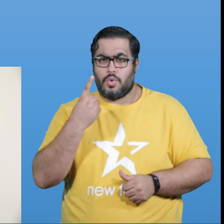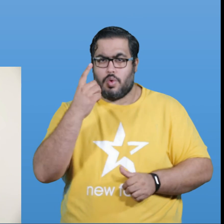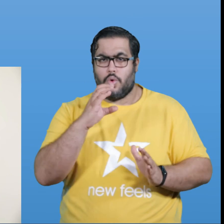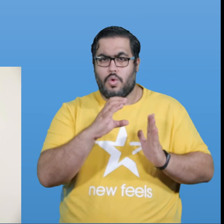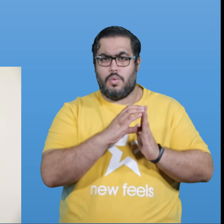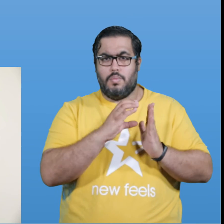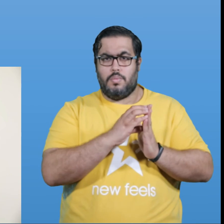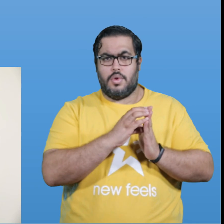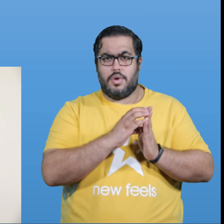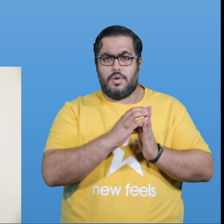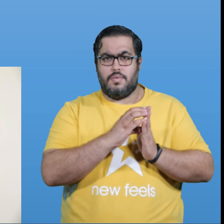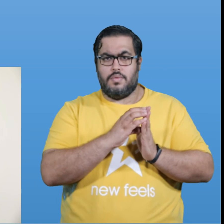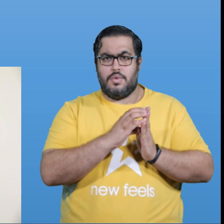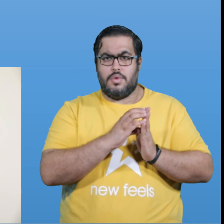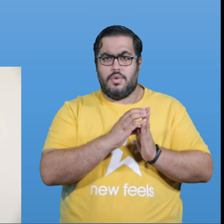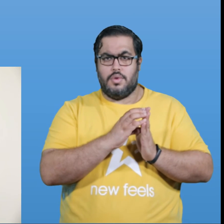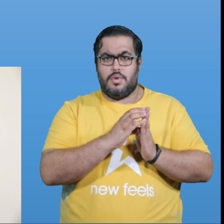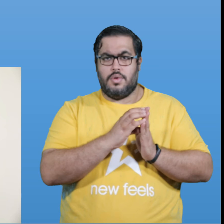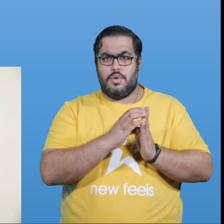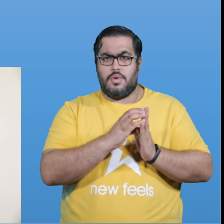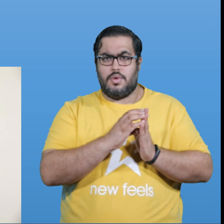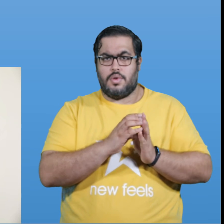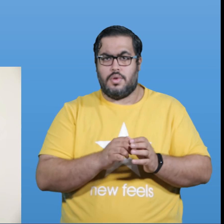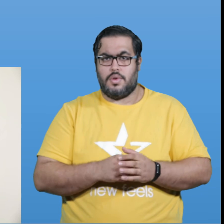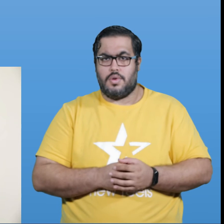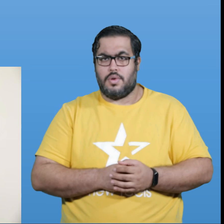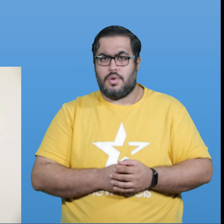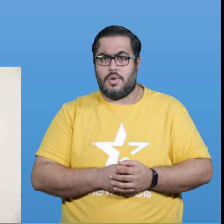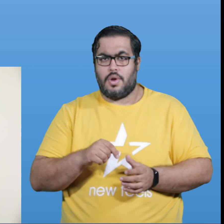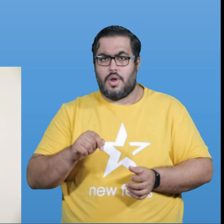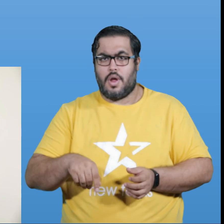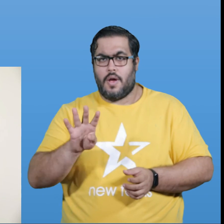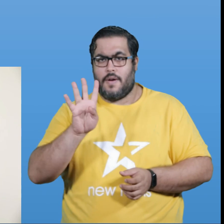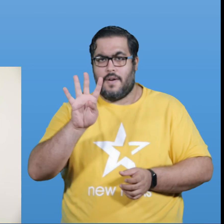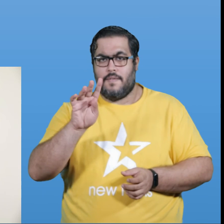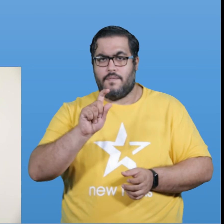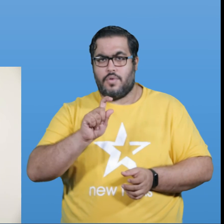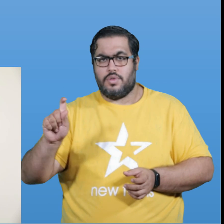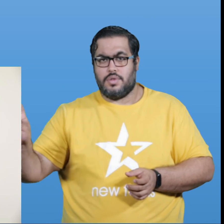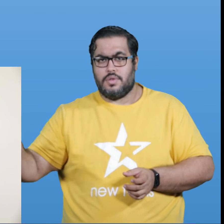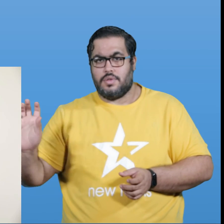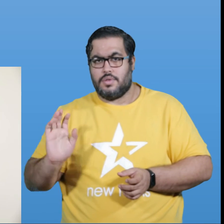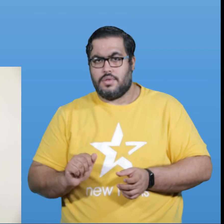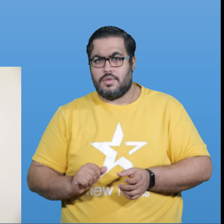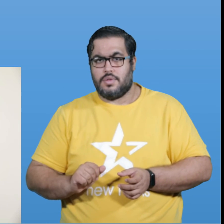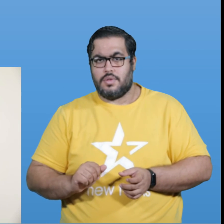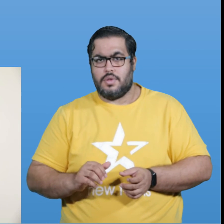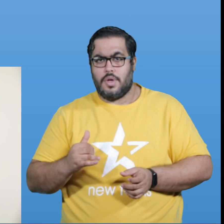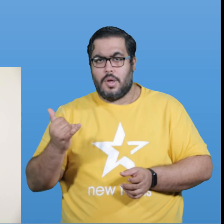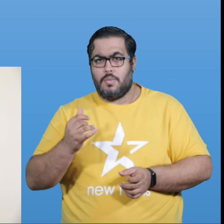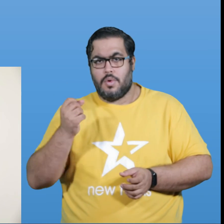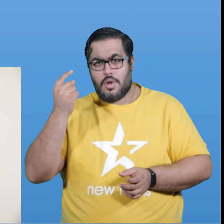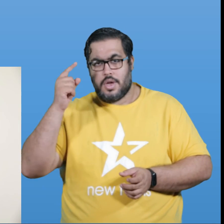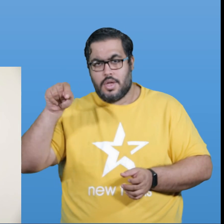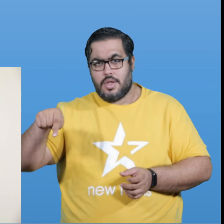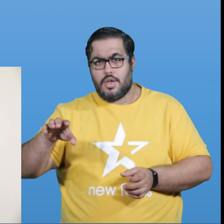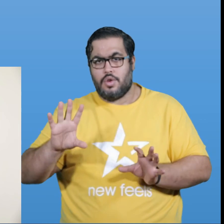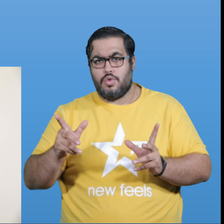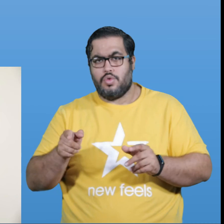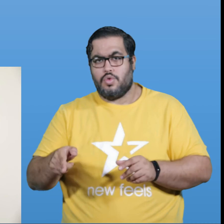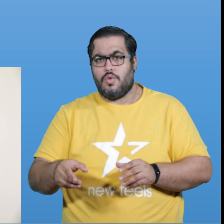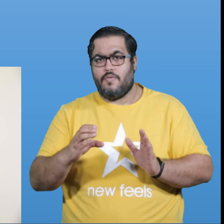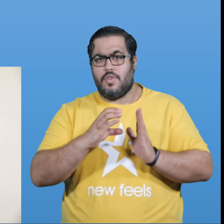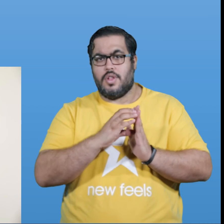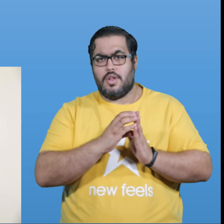paragraph. One single paragraph includes 4 sentences that maintain the idea of the